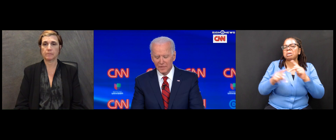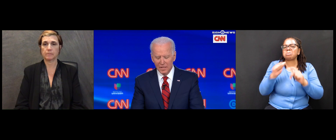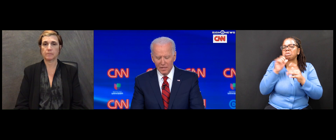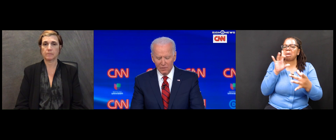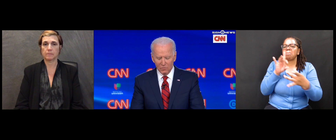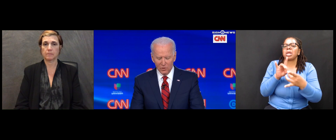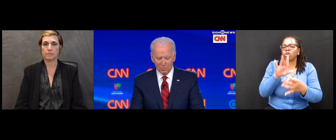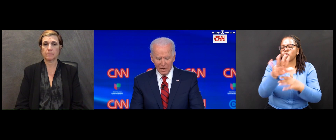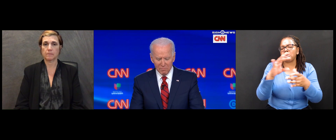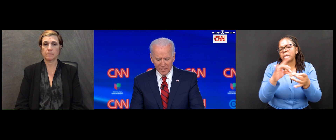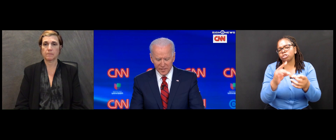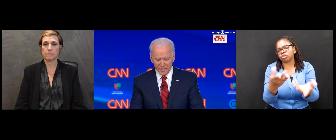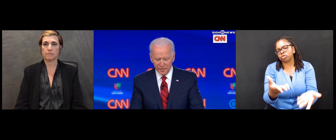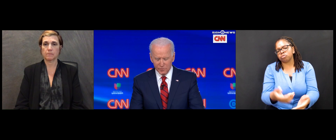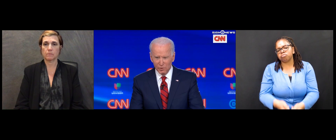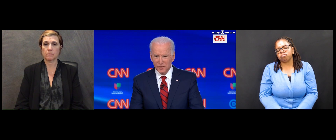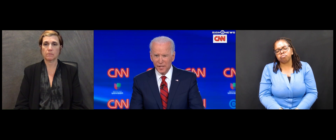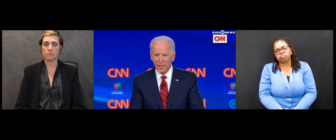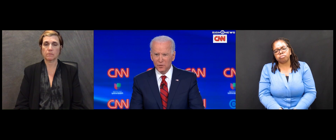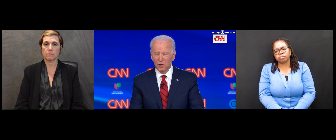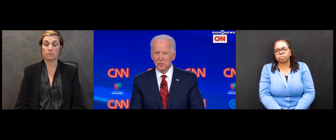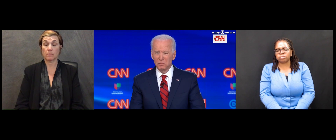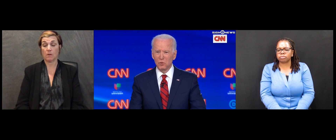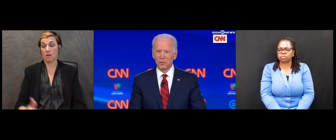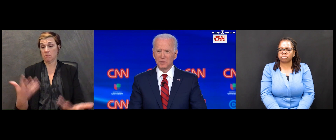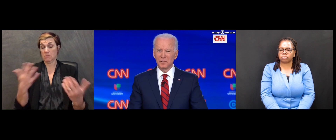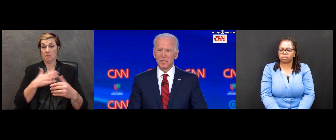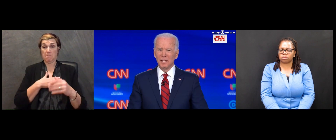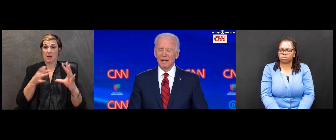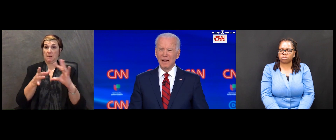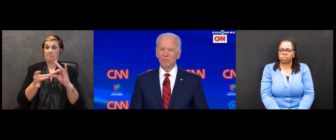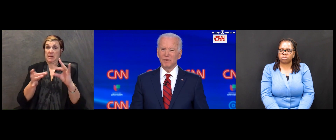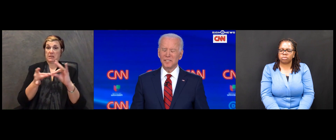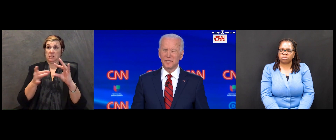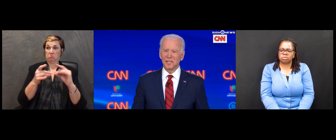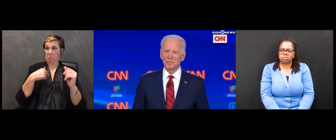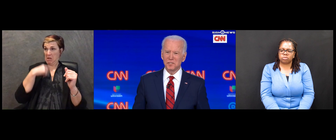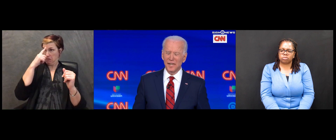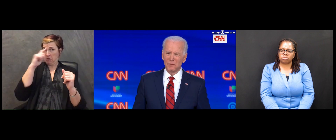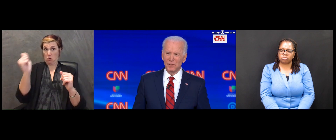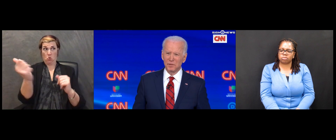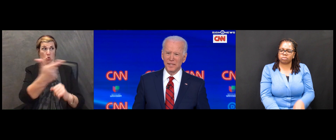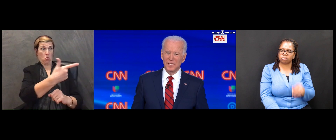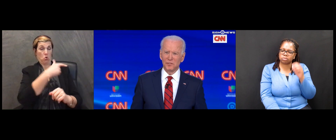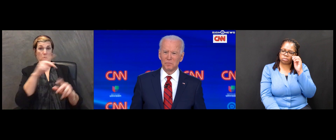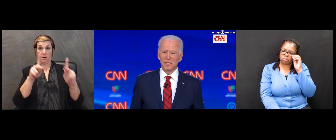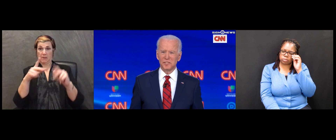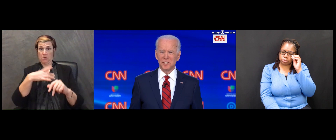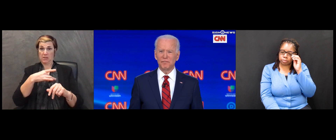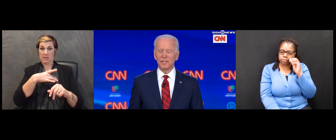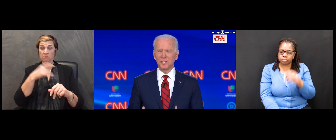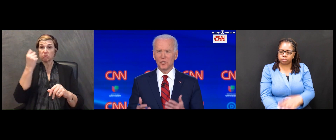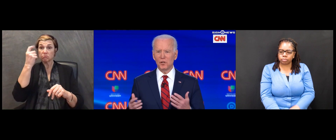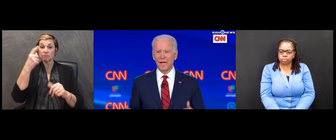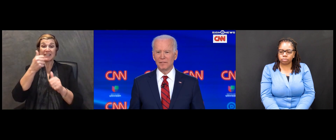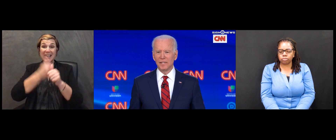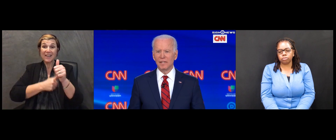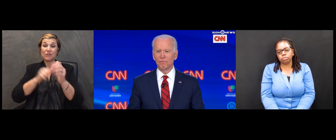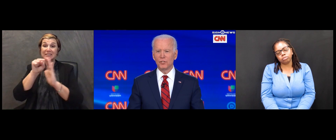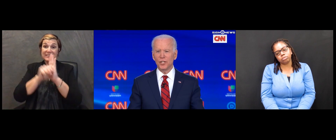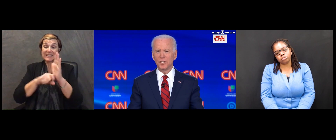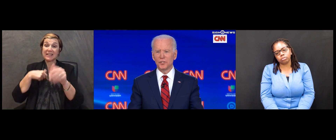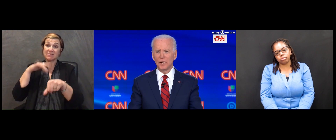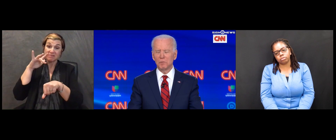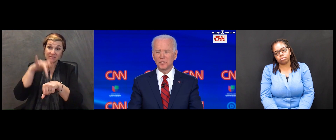voters? Well, look, my message is resonating across the board. Every single state we've been in, there's been a significant turnout.